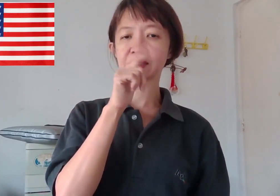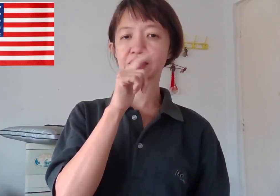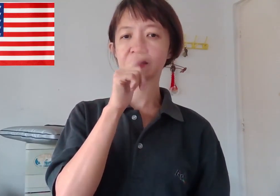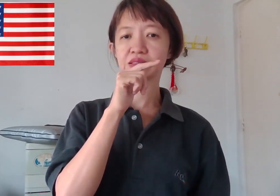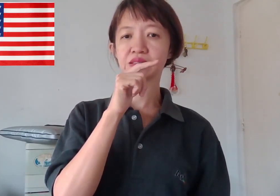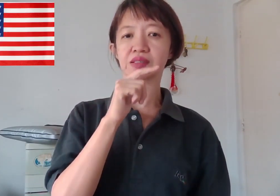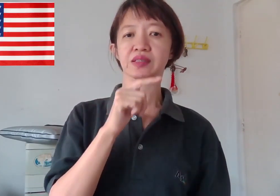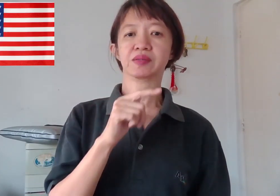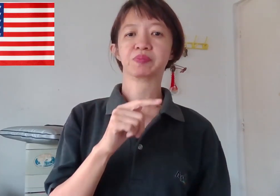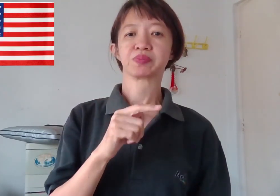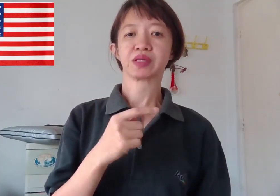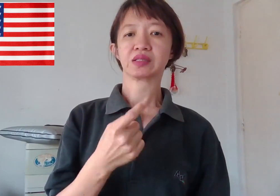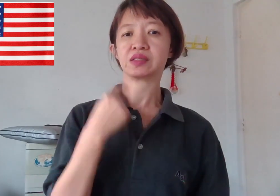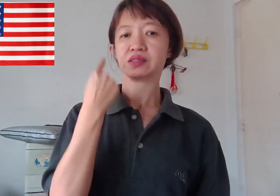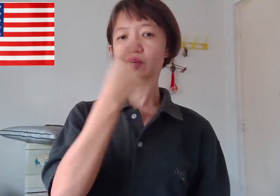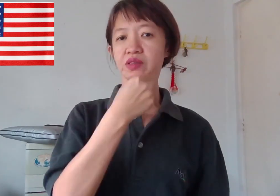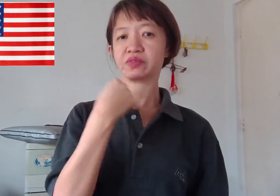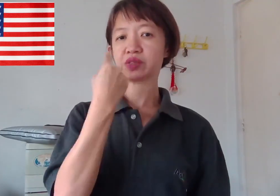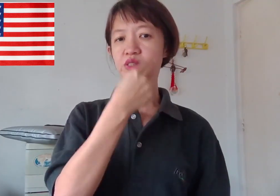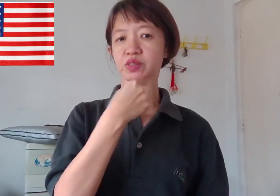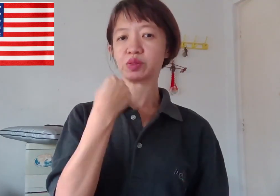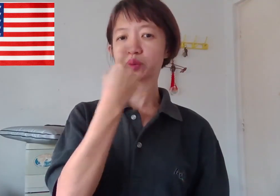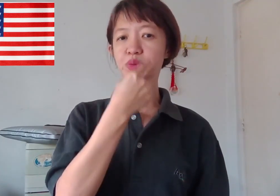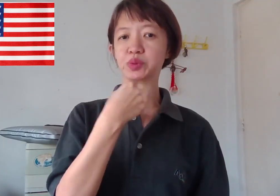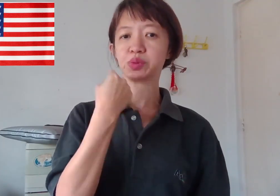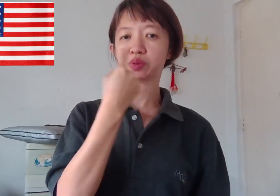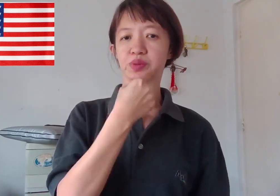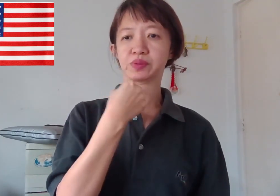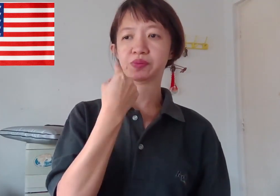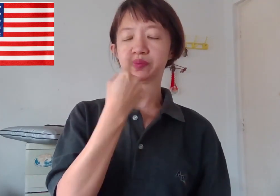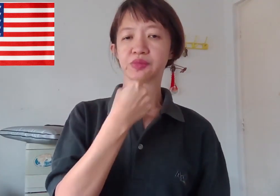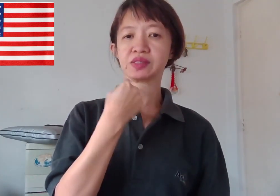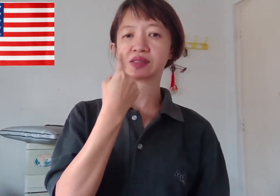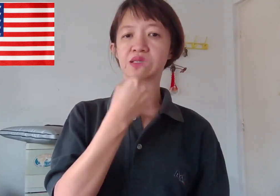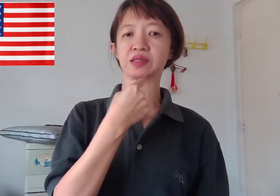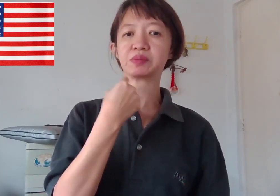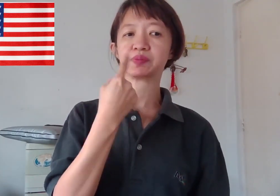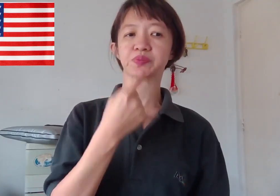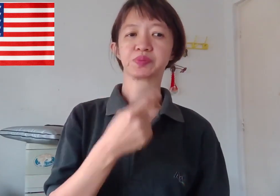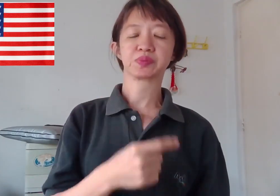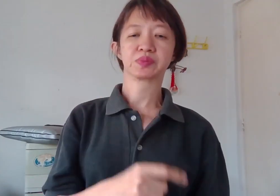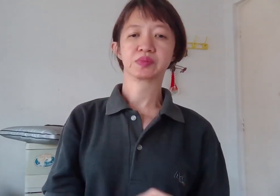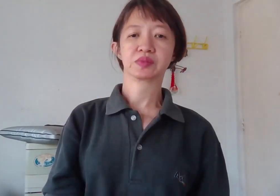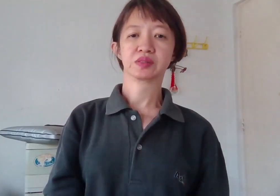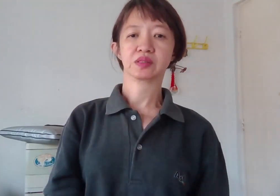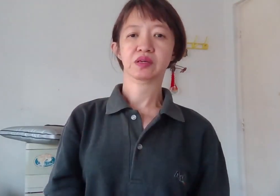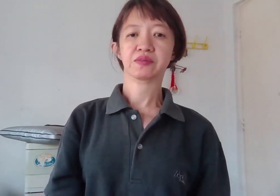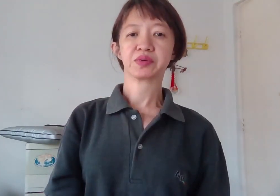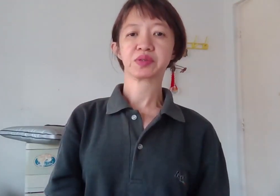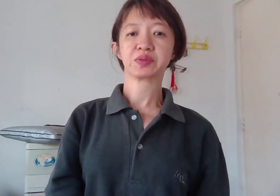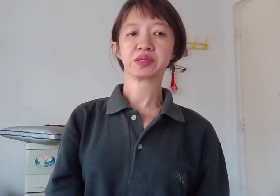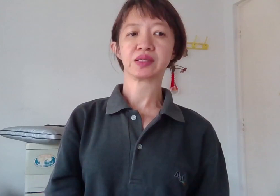ASL. And then this is the older version, who. It's the same. For